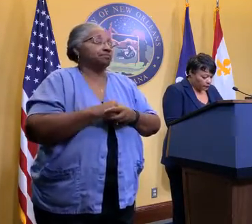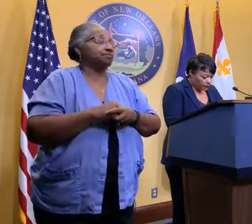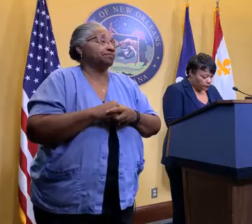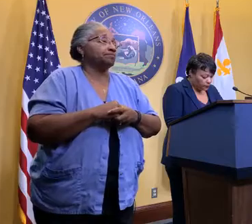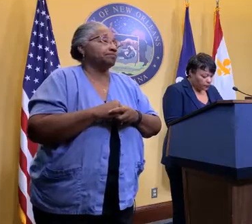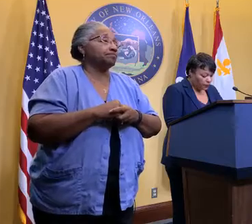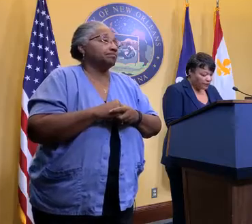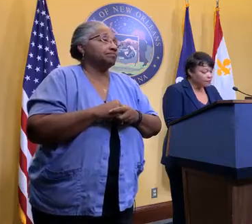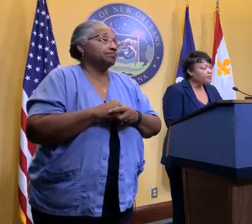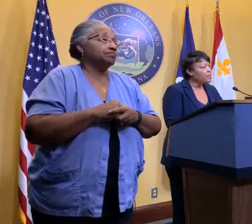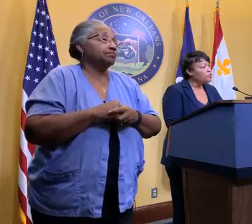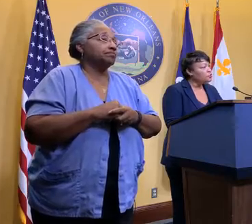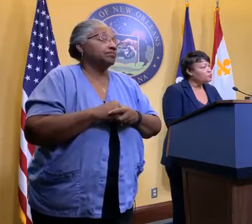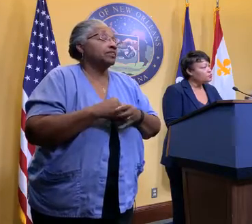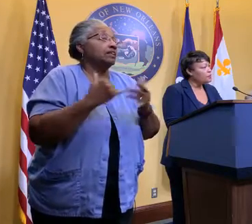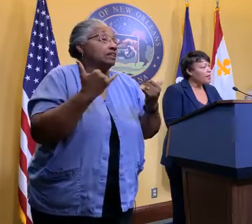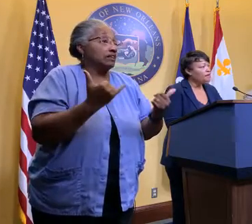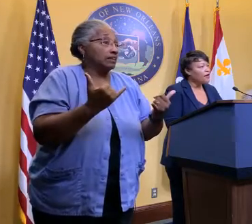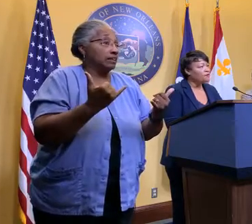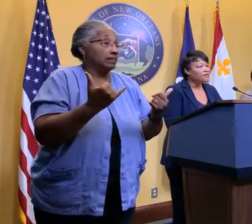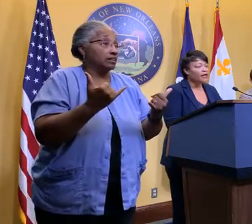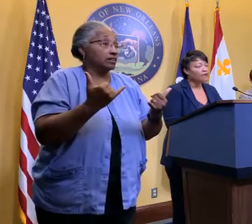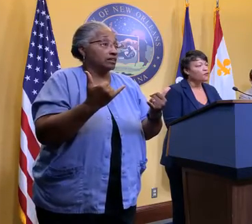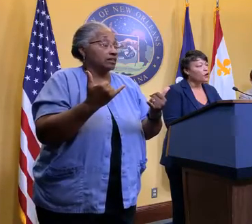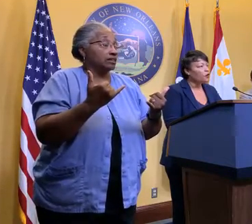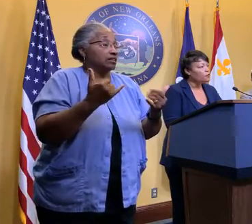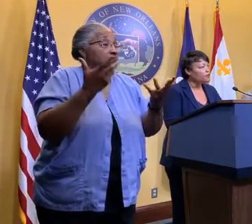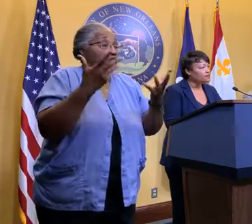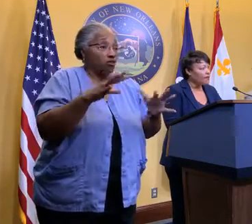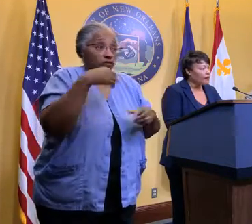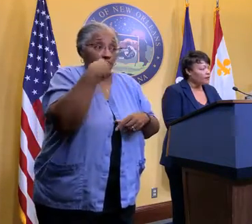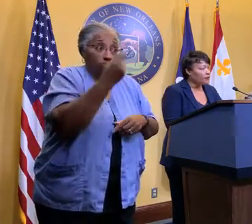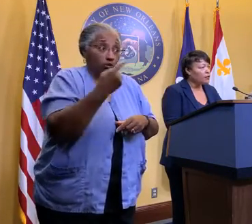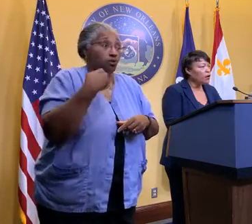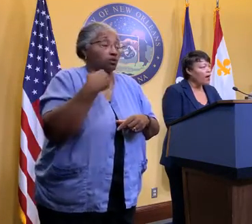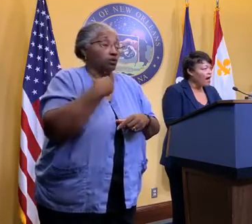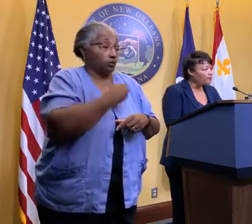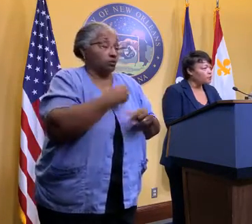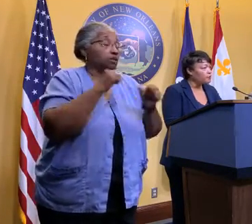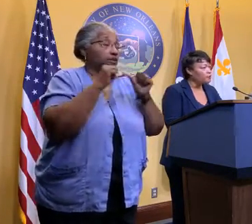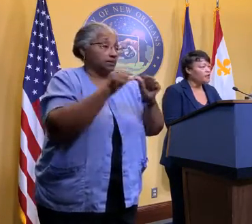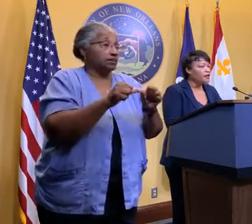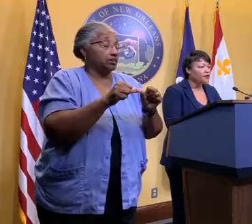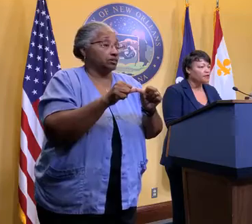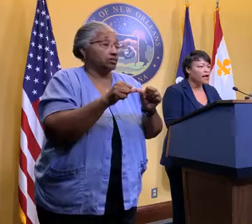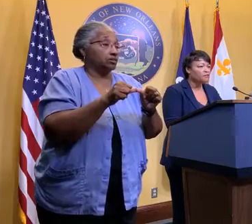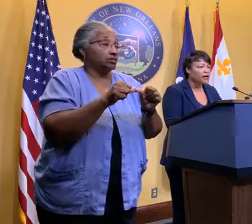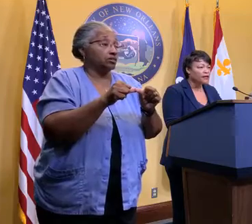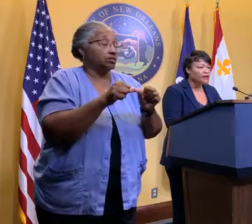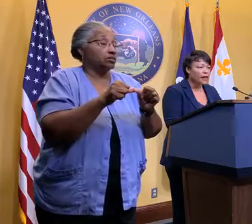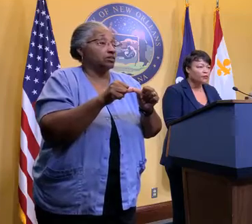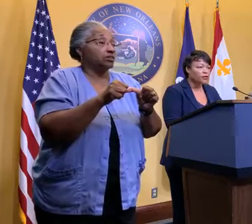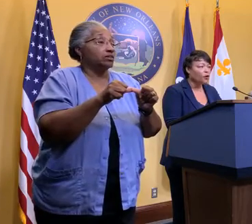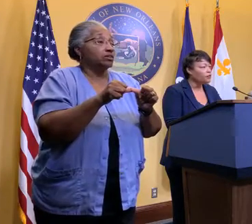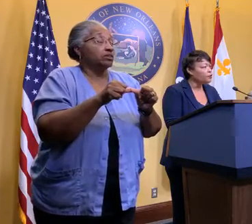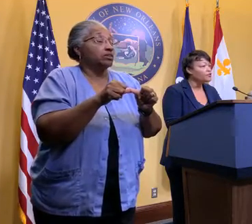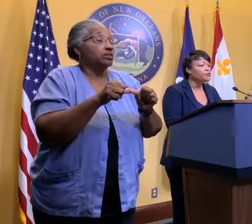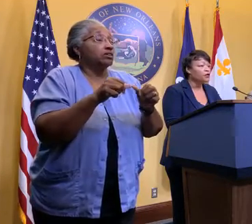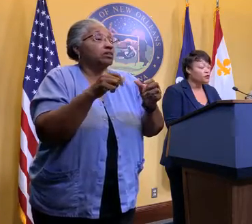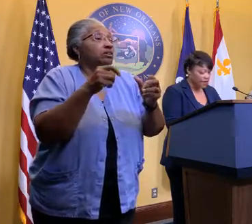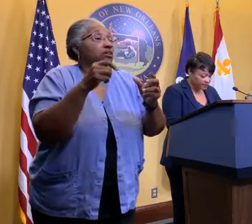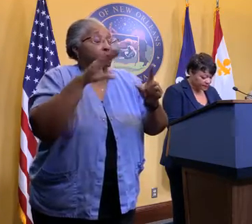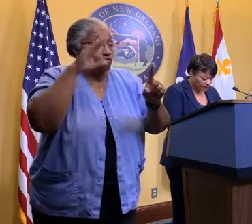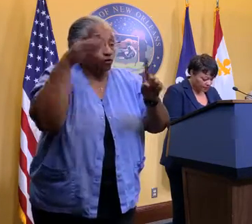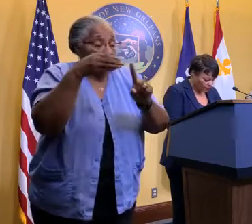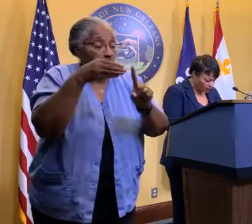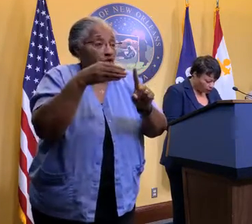Now, we continue, as I've said and you've heard me say, go after the CARES Act money that we know that